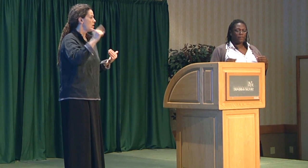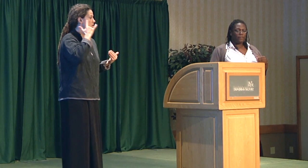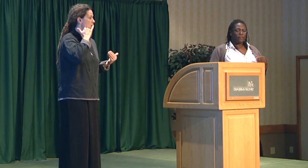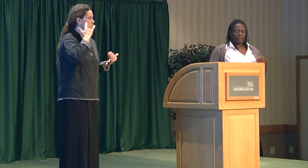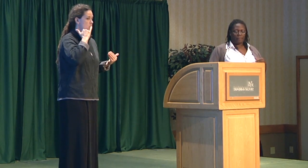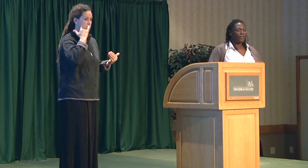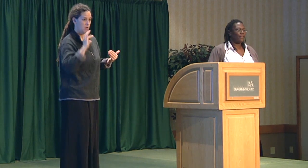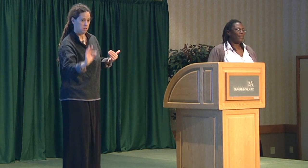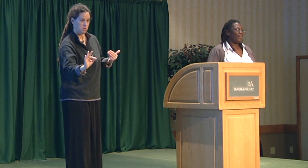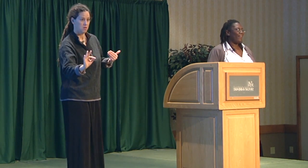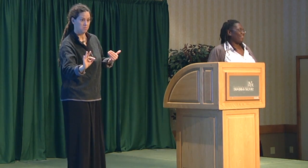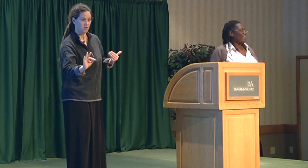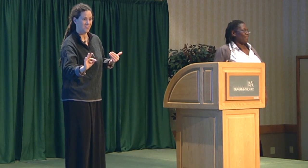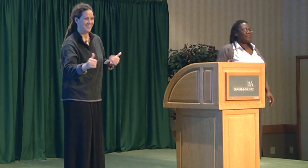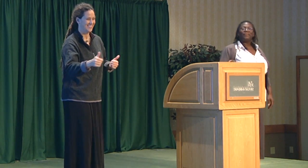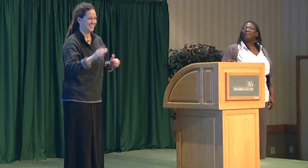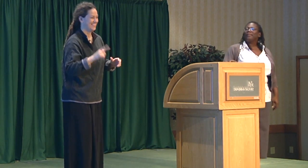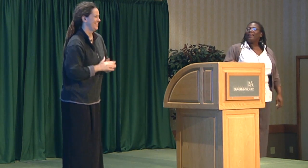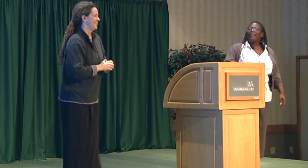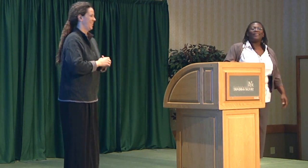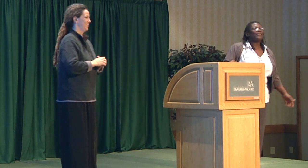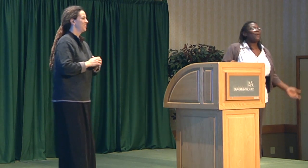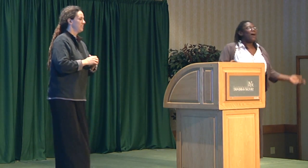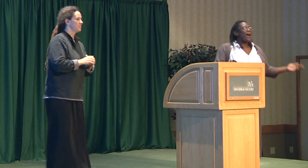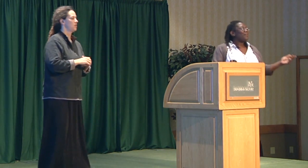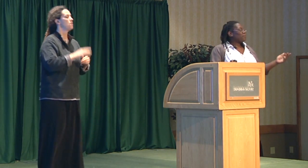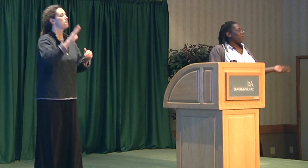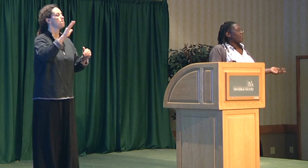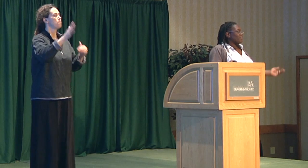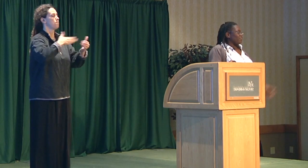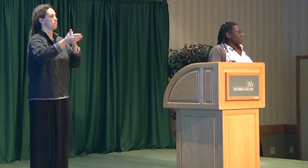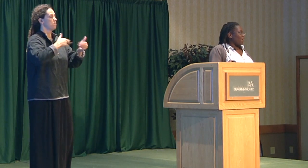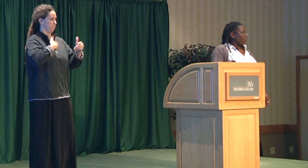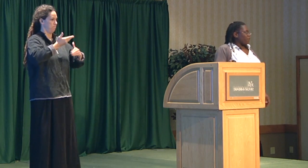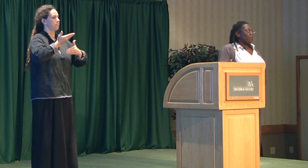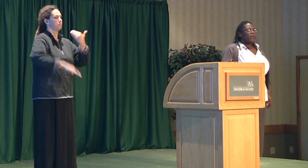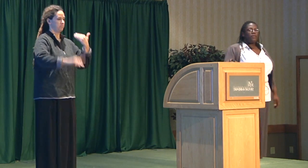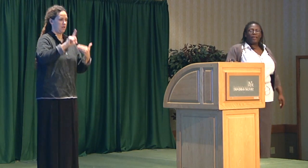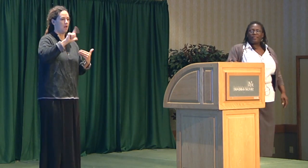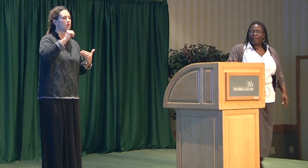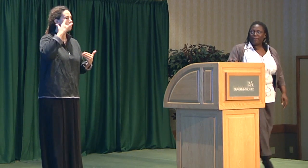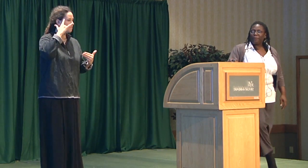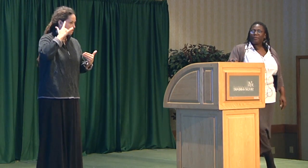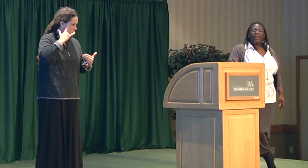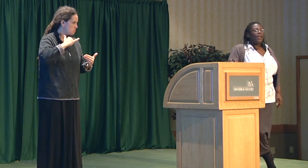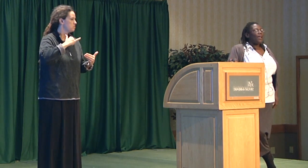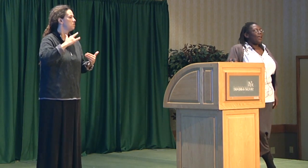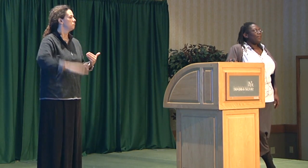this better? Thank you. Okay, so I was born in Los Angeles, California, born and raised